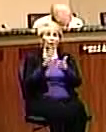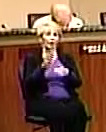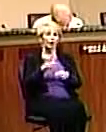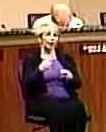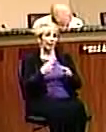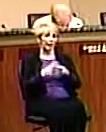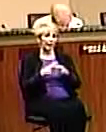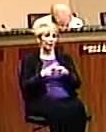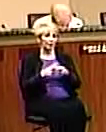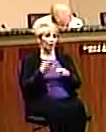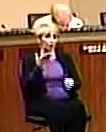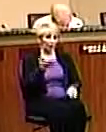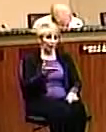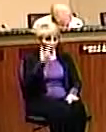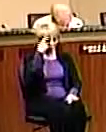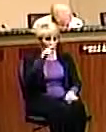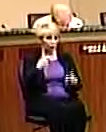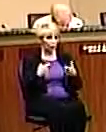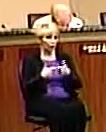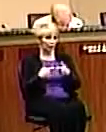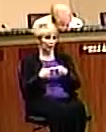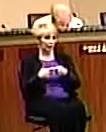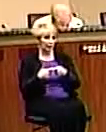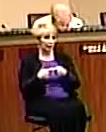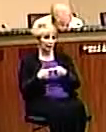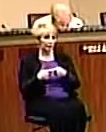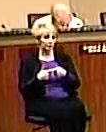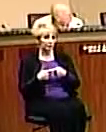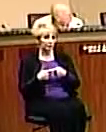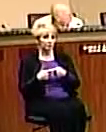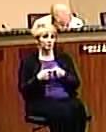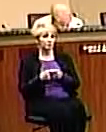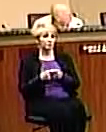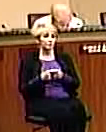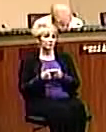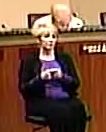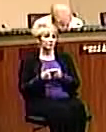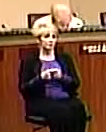put their name there for the utility.